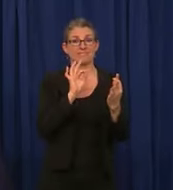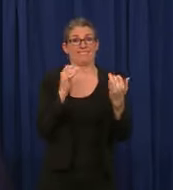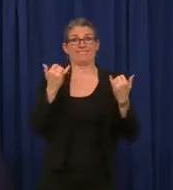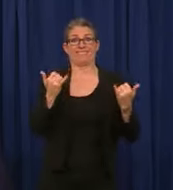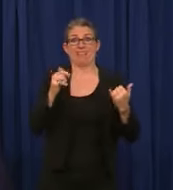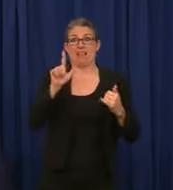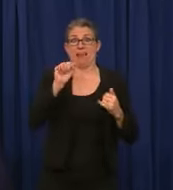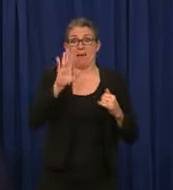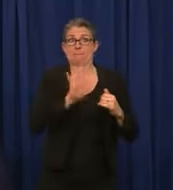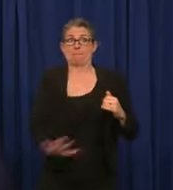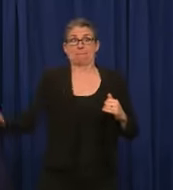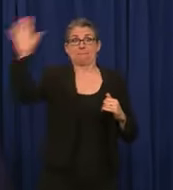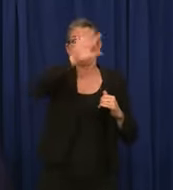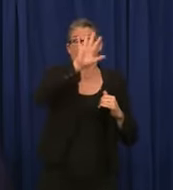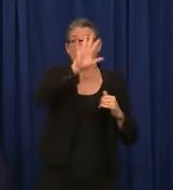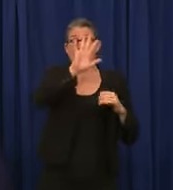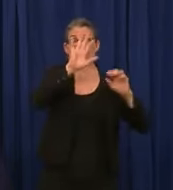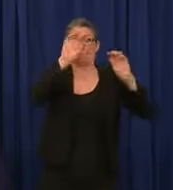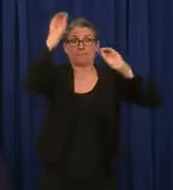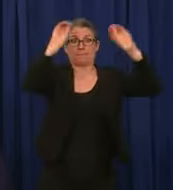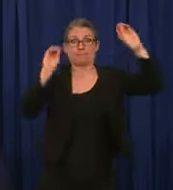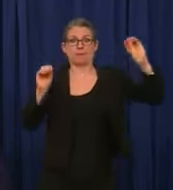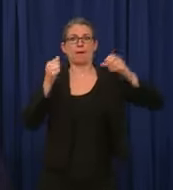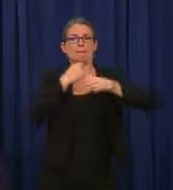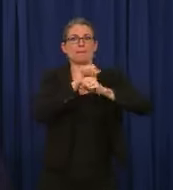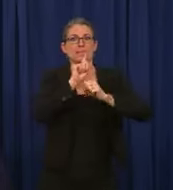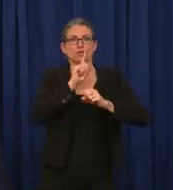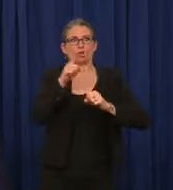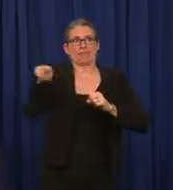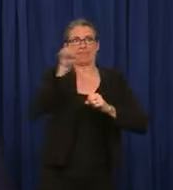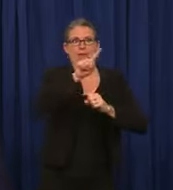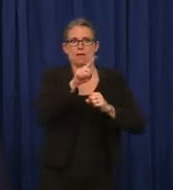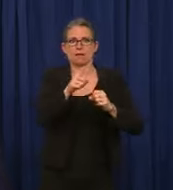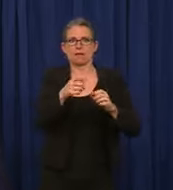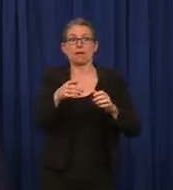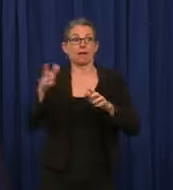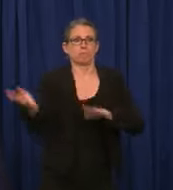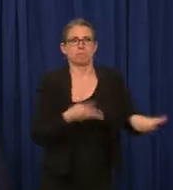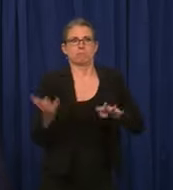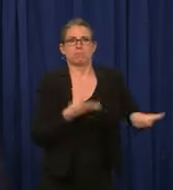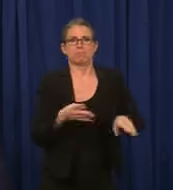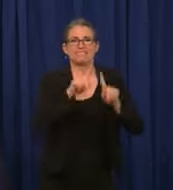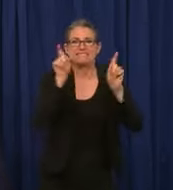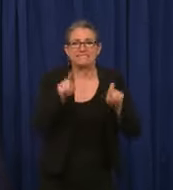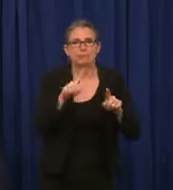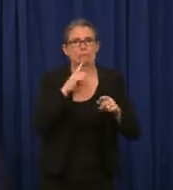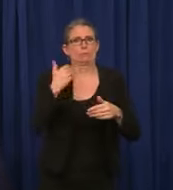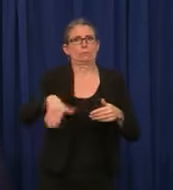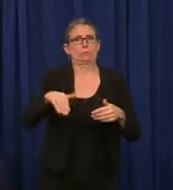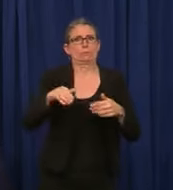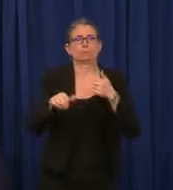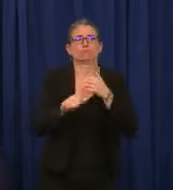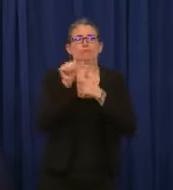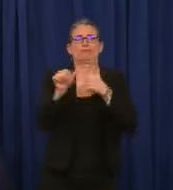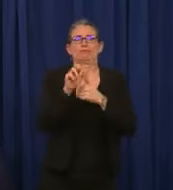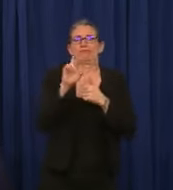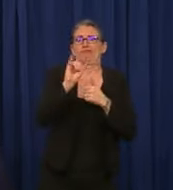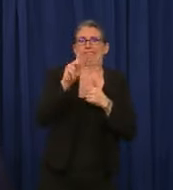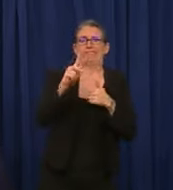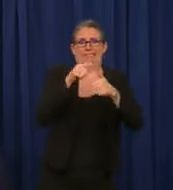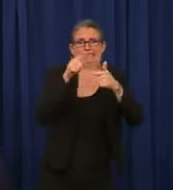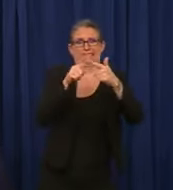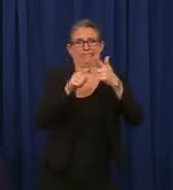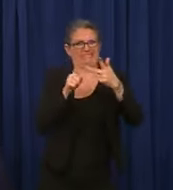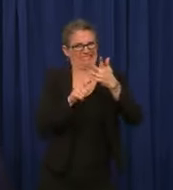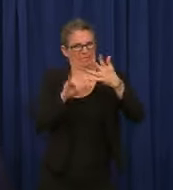results to the highest concerns, patients who are our highest priority, which is to say individuals who